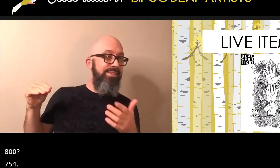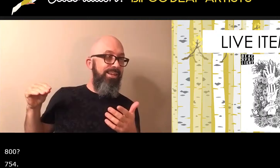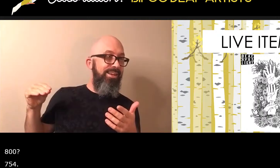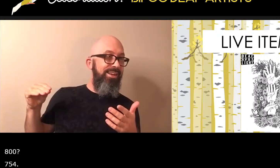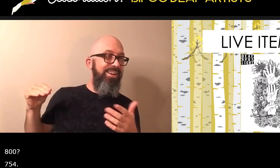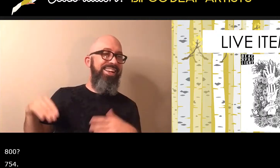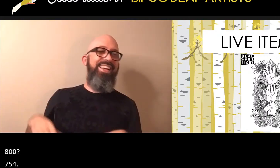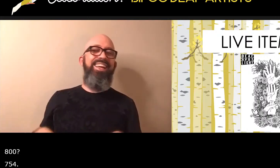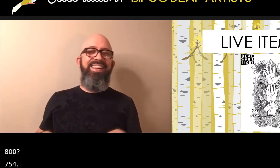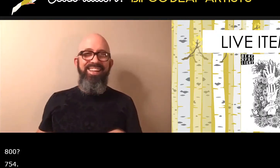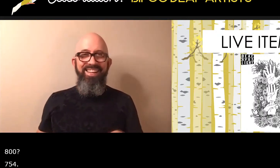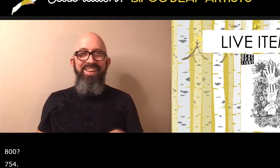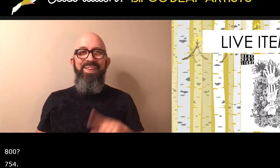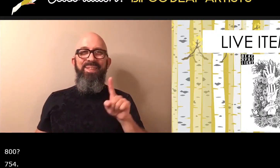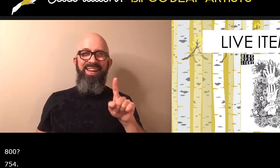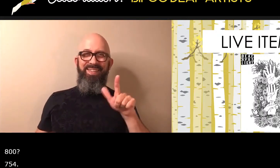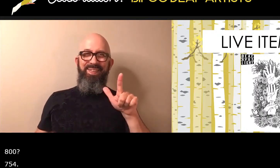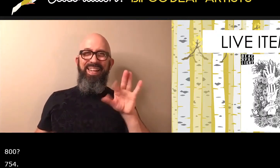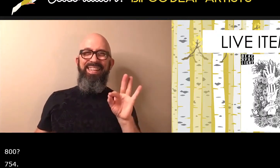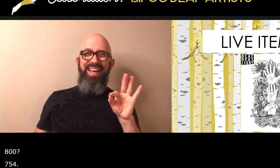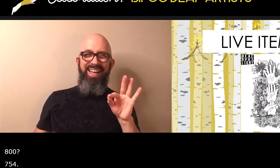235 bid